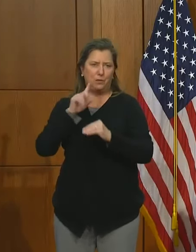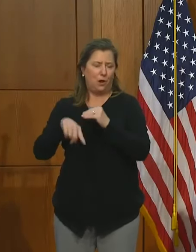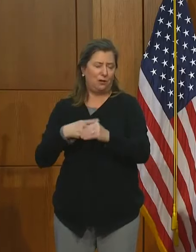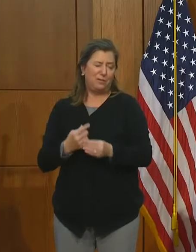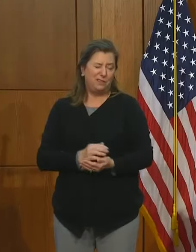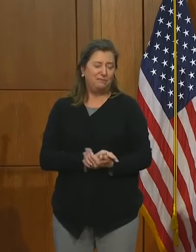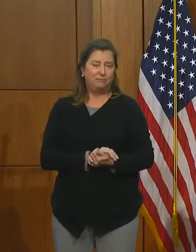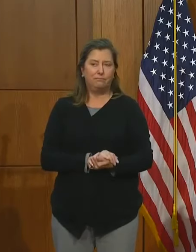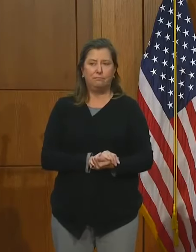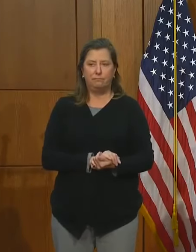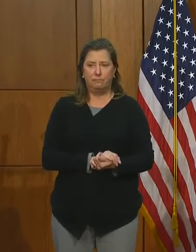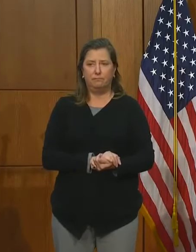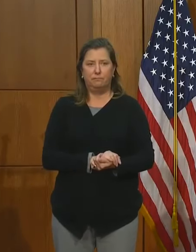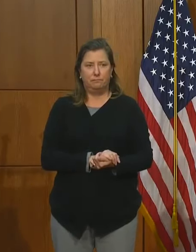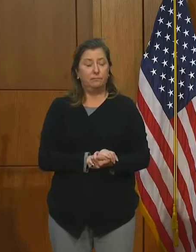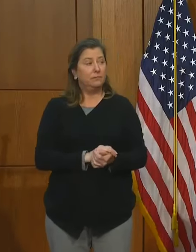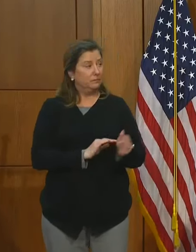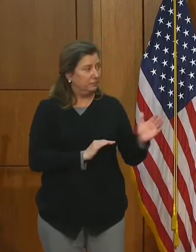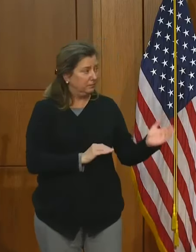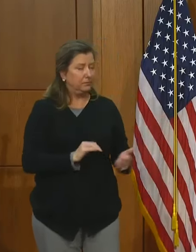all along, Chief.